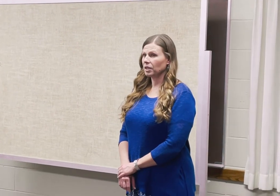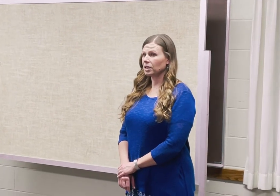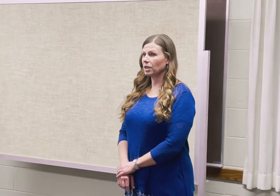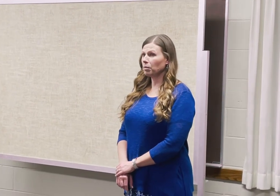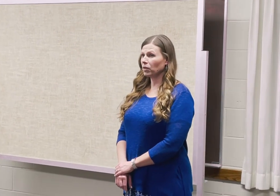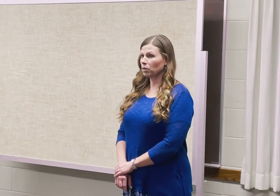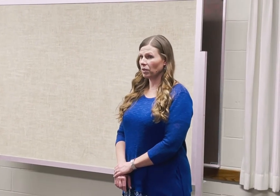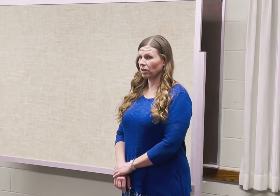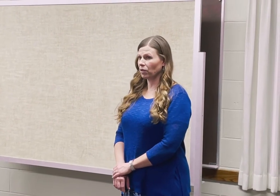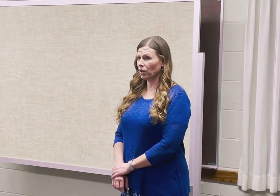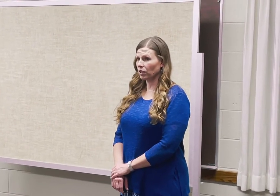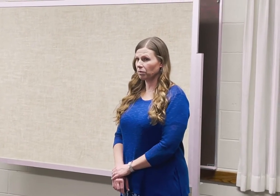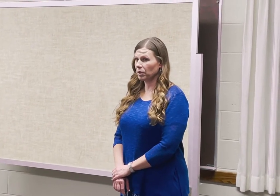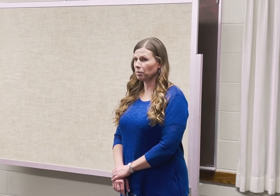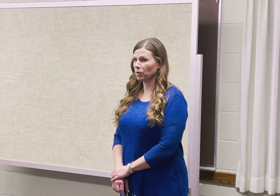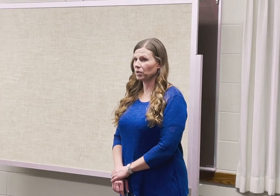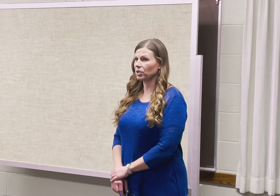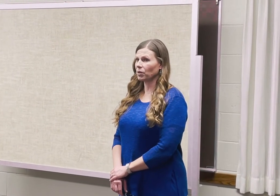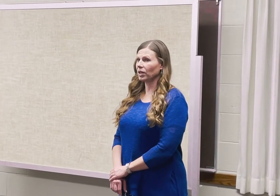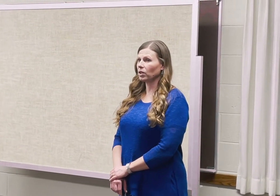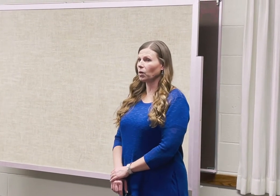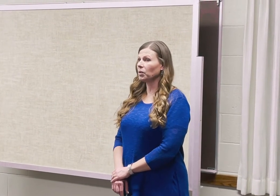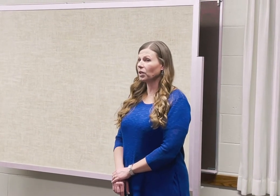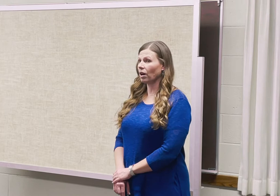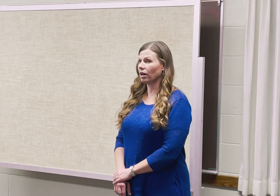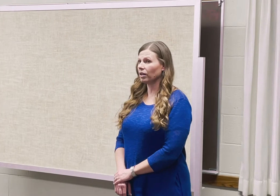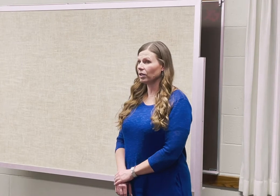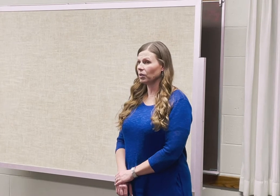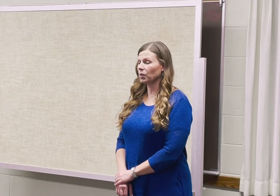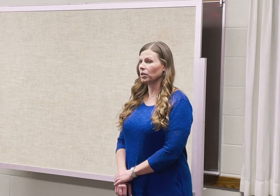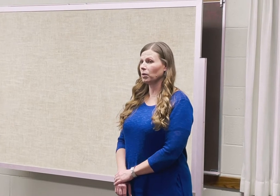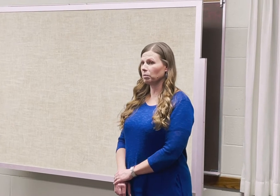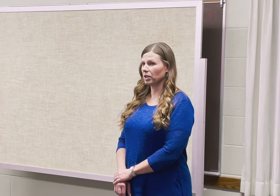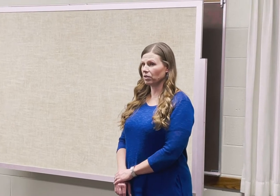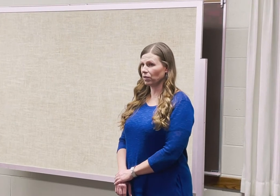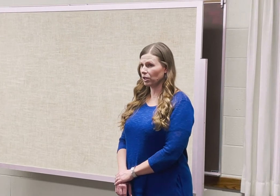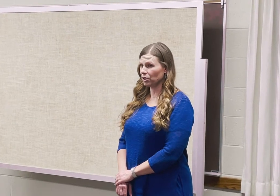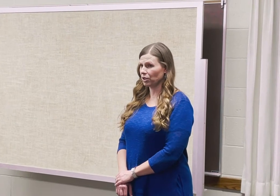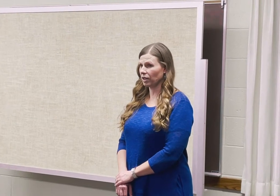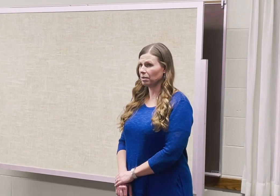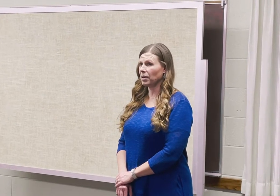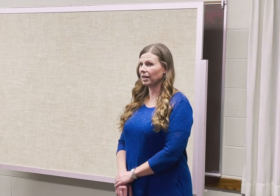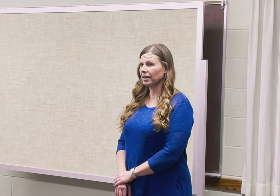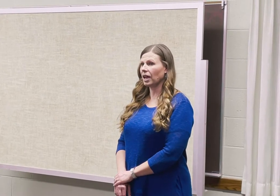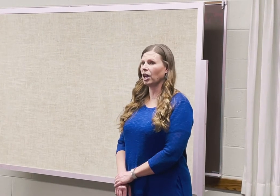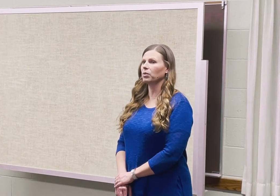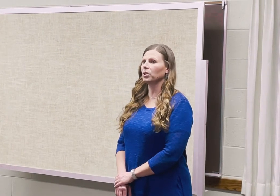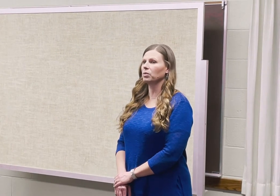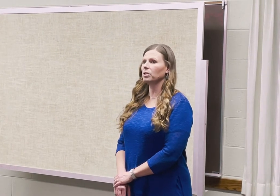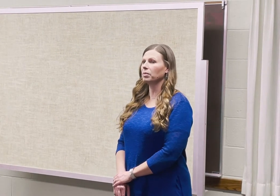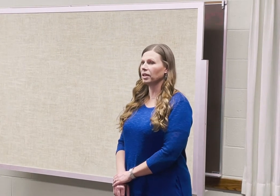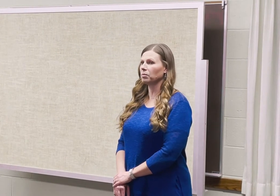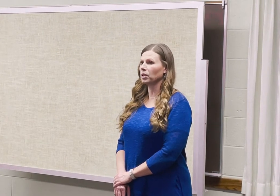Some of you may have heard of people restoring an old car or an old piece of furniture and making it how it used to be when it was